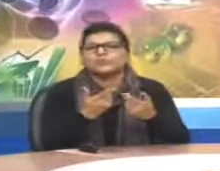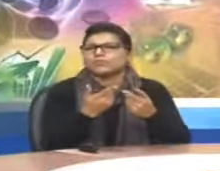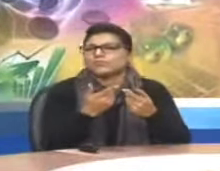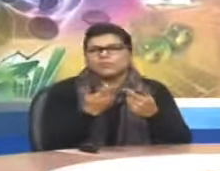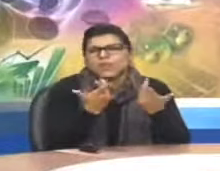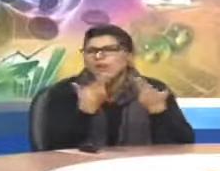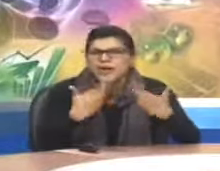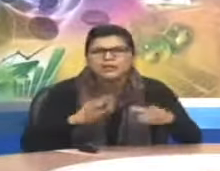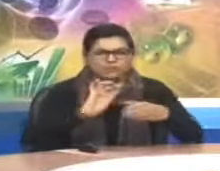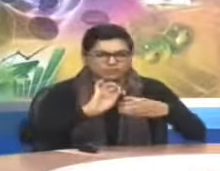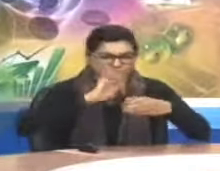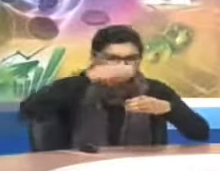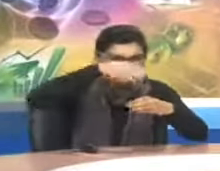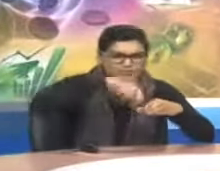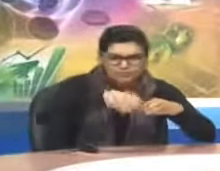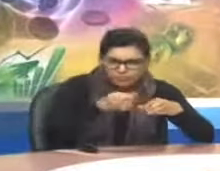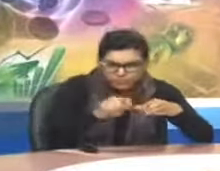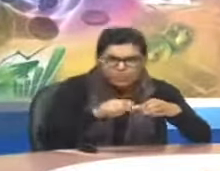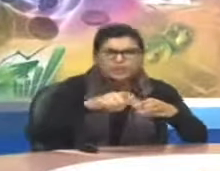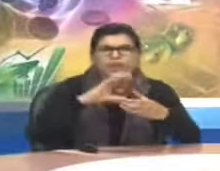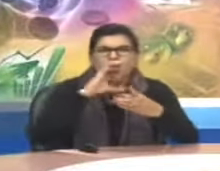different kinds of materials we use,